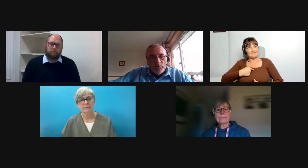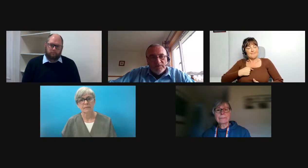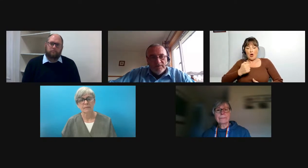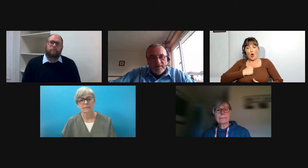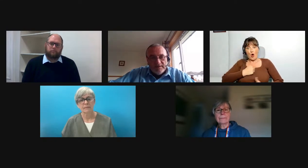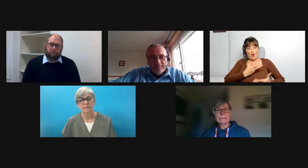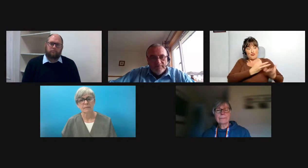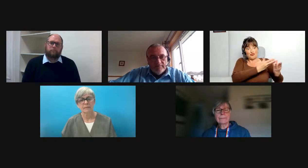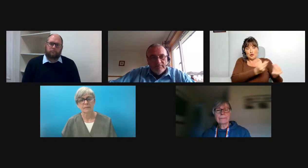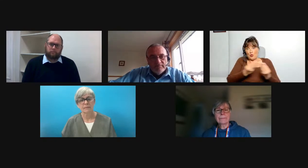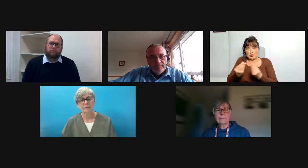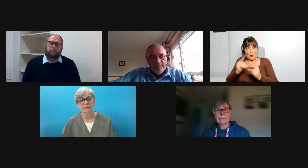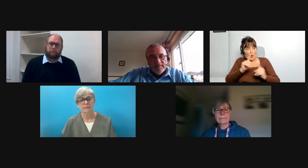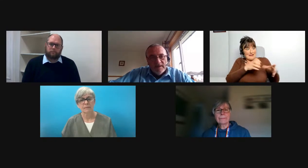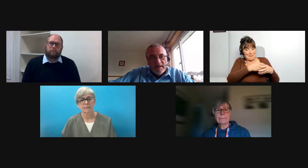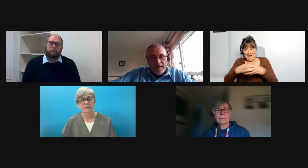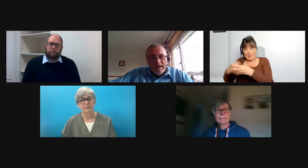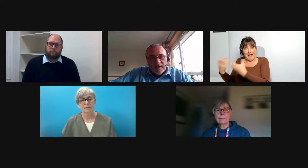Most importantly,